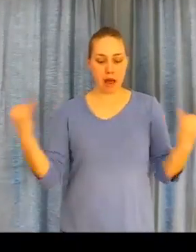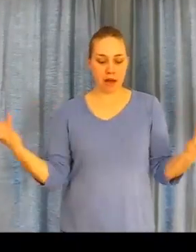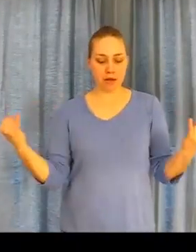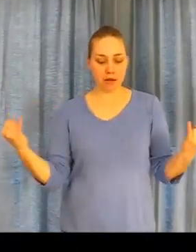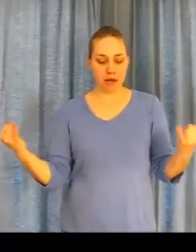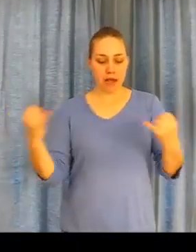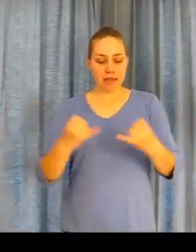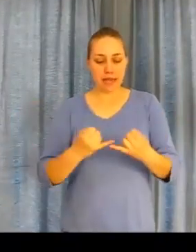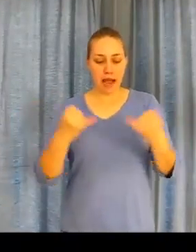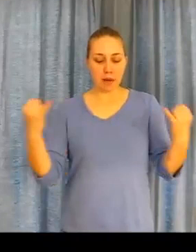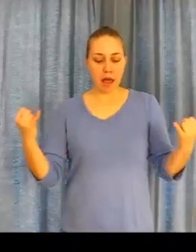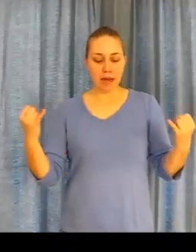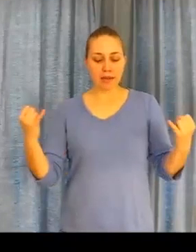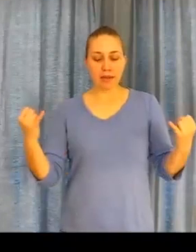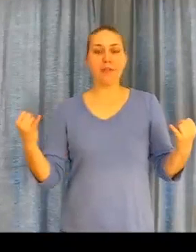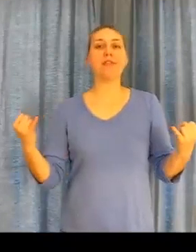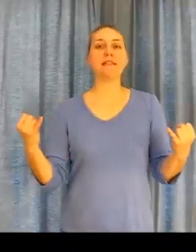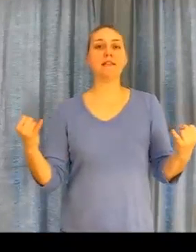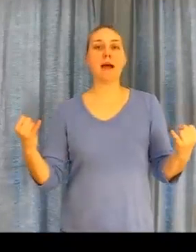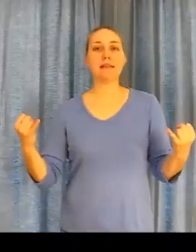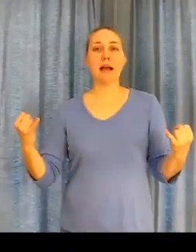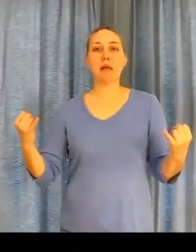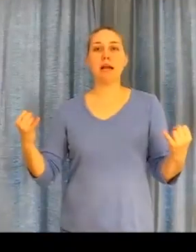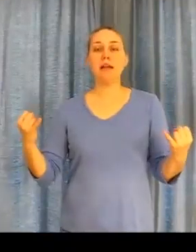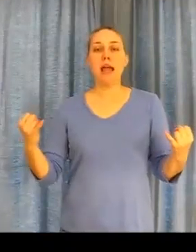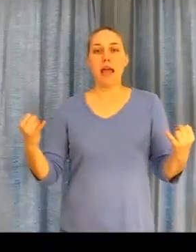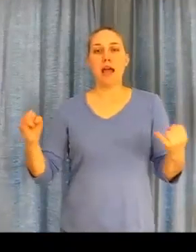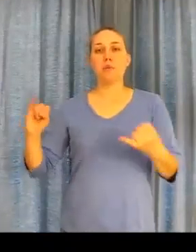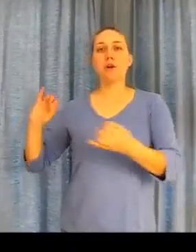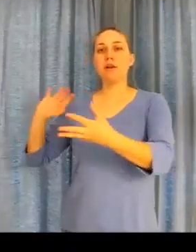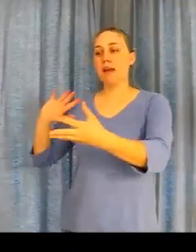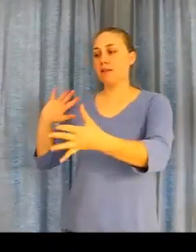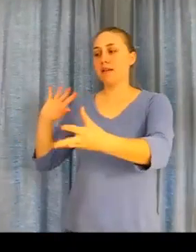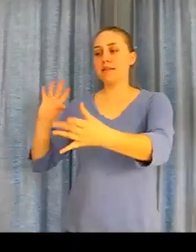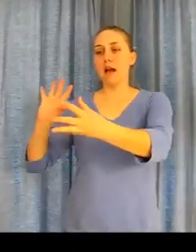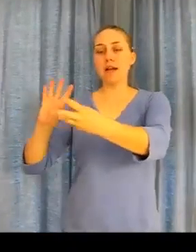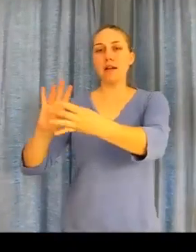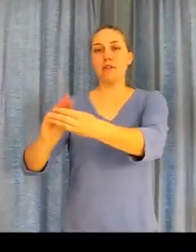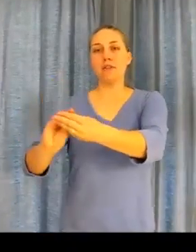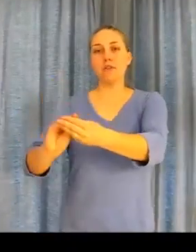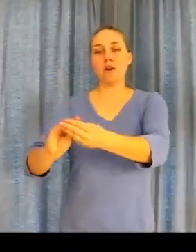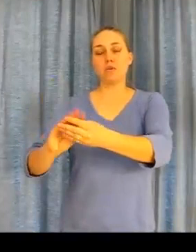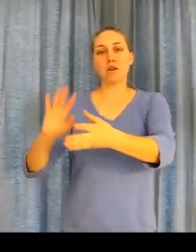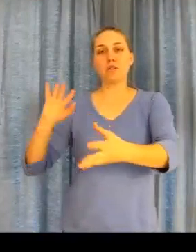timeline, timeline, this is my timeline. And we're going to make this sign, this is one of the words for